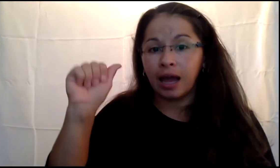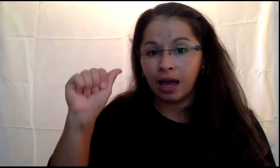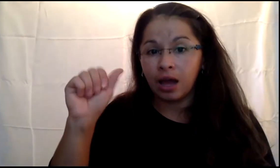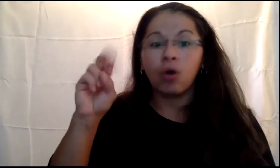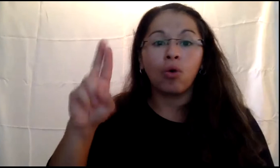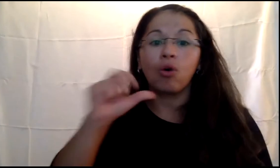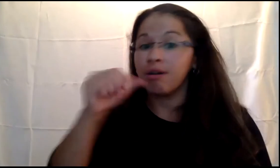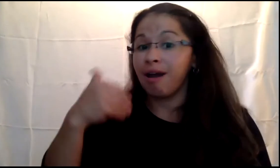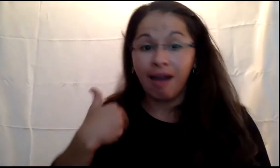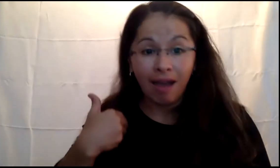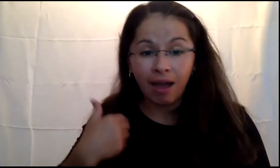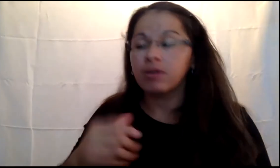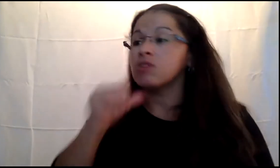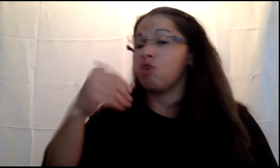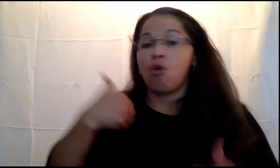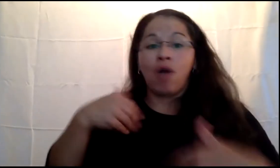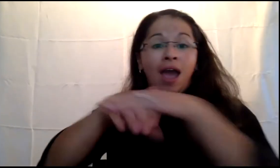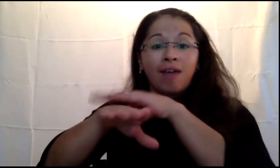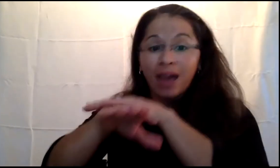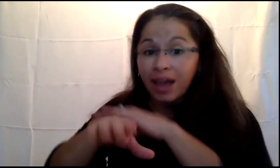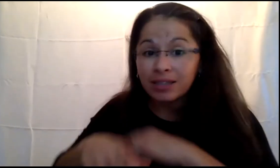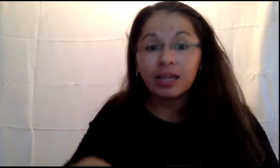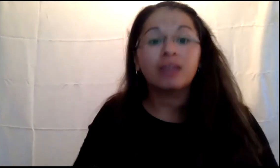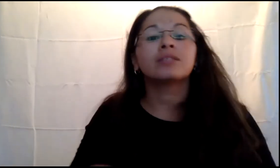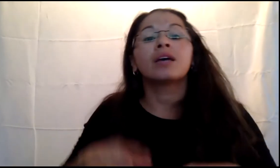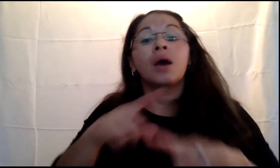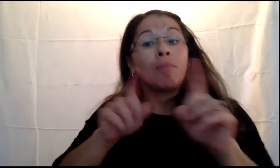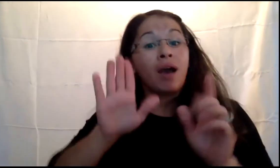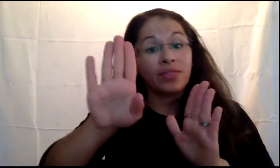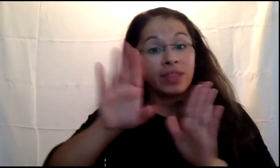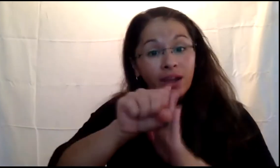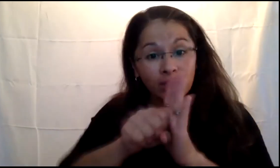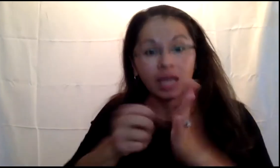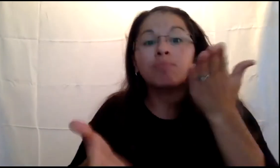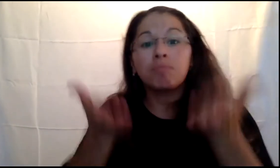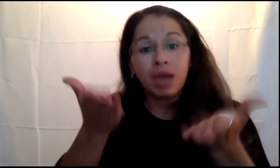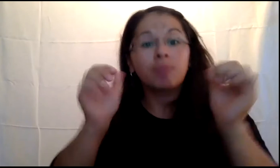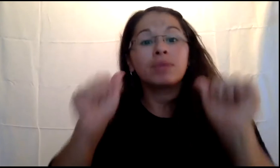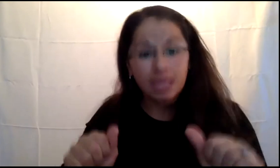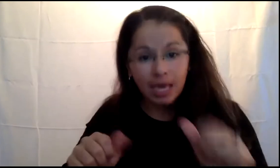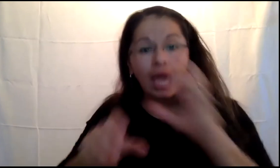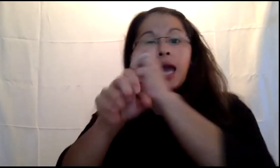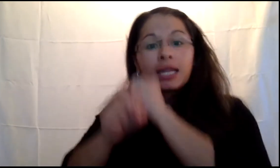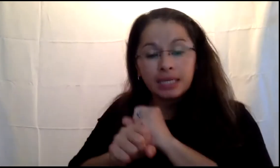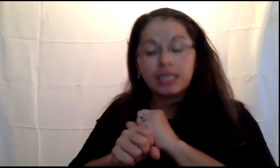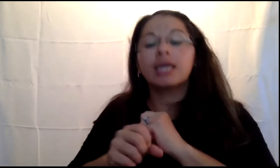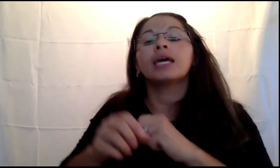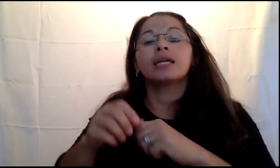or is not eligible to get DACA, but in their state, they might be eligible for in-state tuition, or they might live in that undocu-friendly state that has